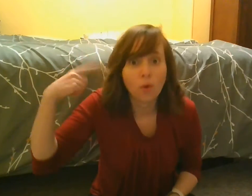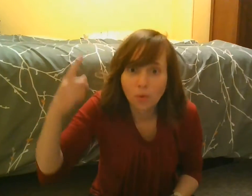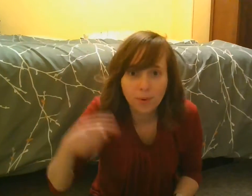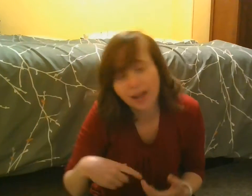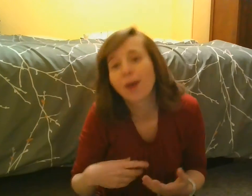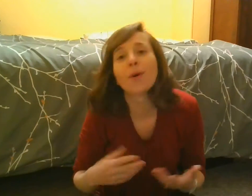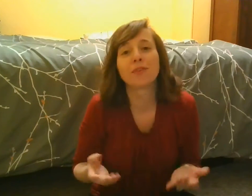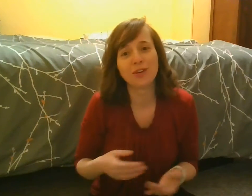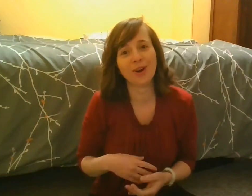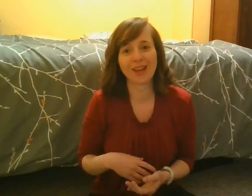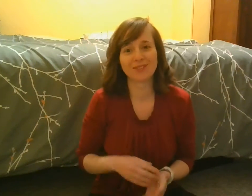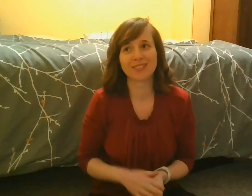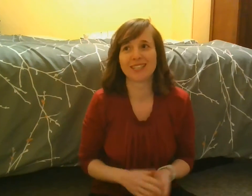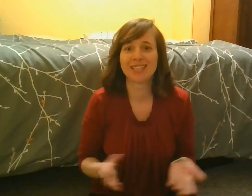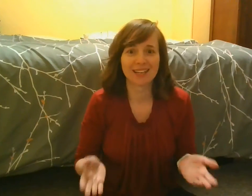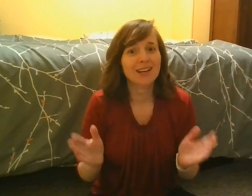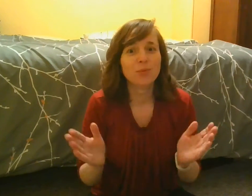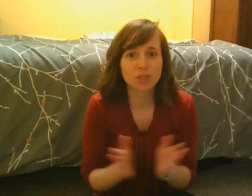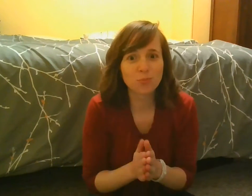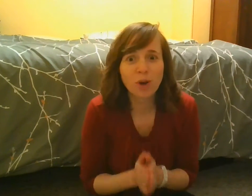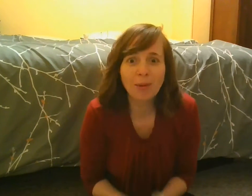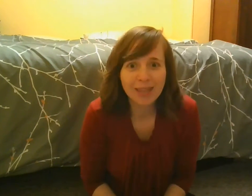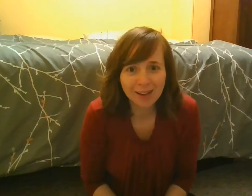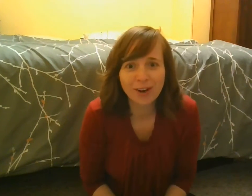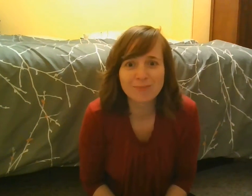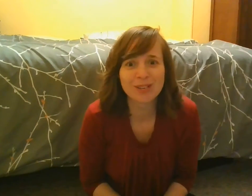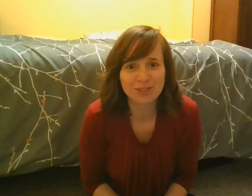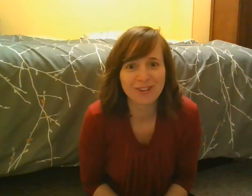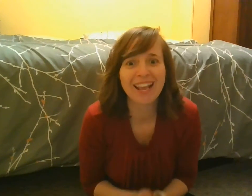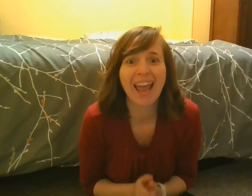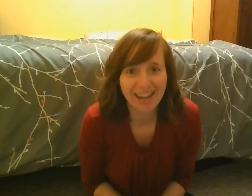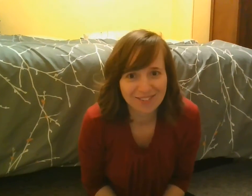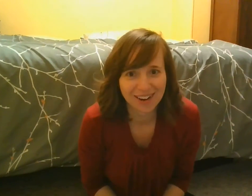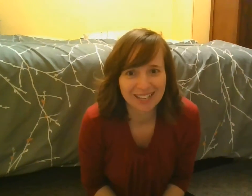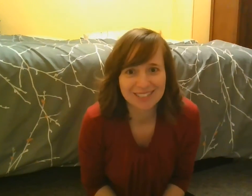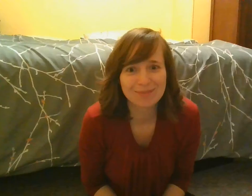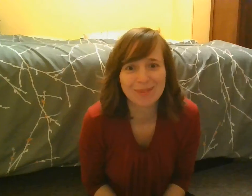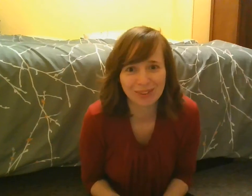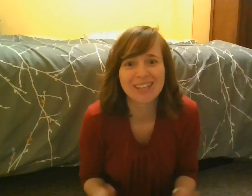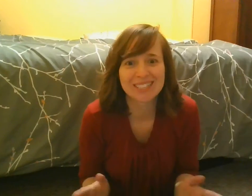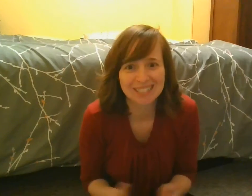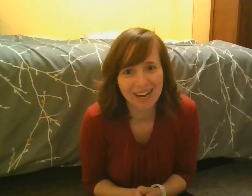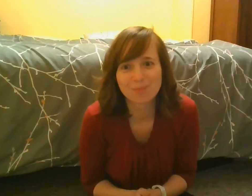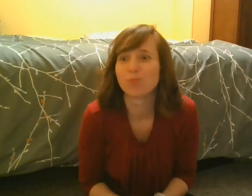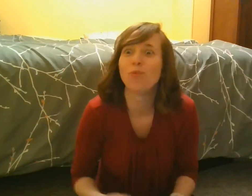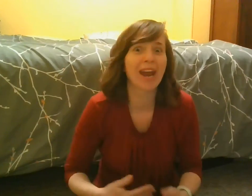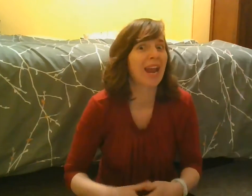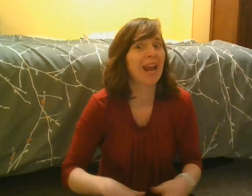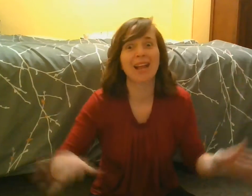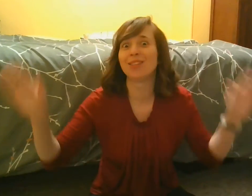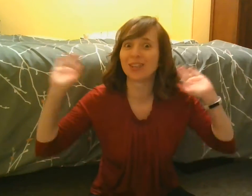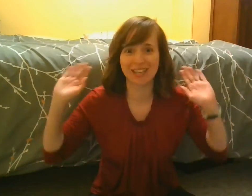Local, however you want to emphasize that, which you probably have already been doing anyway. So you've been learning sign way long time